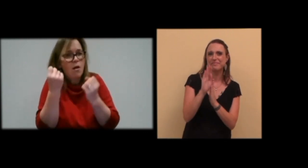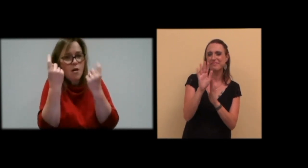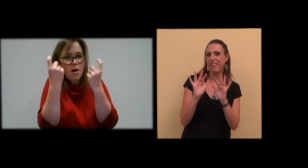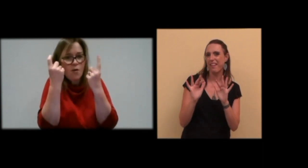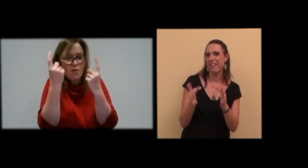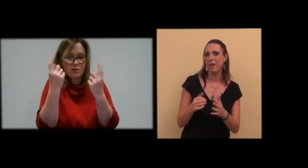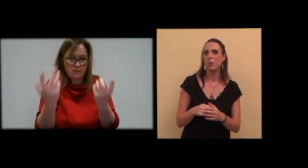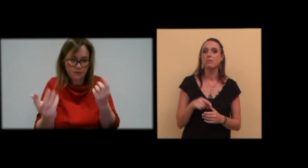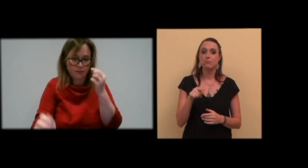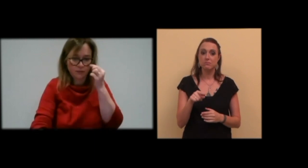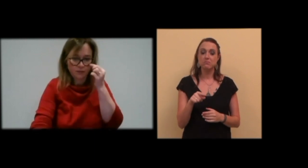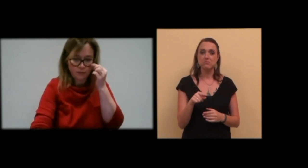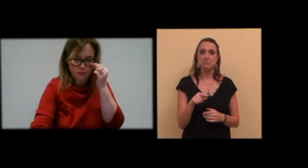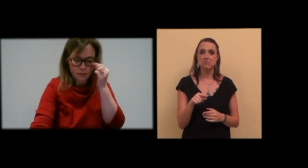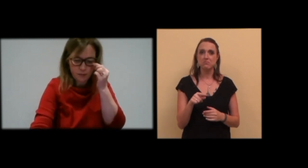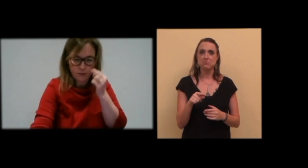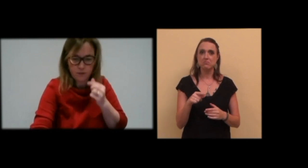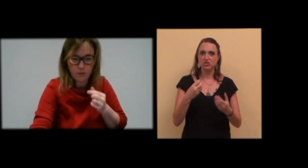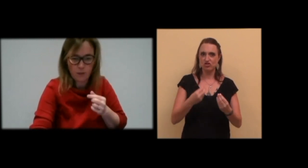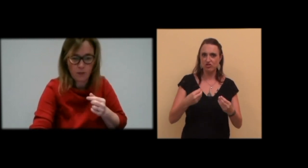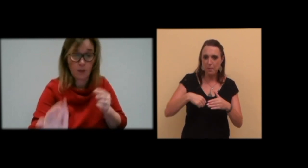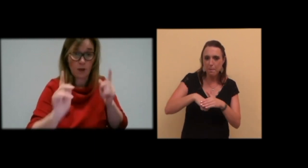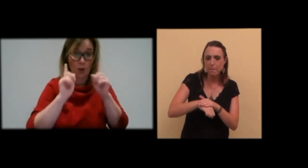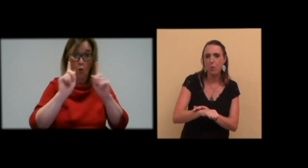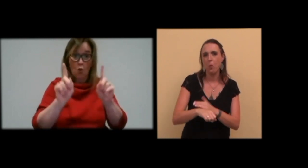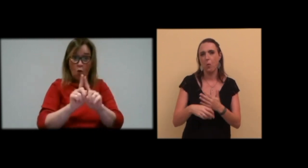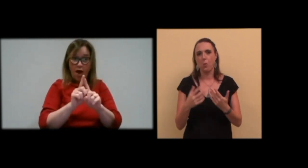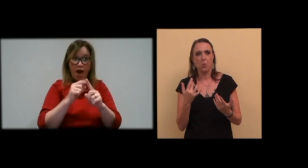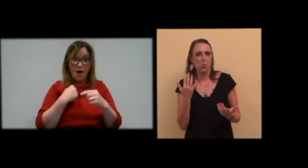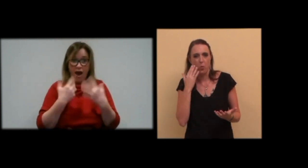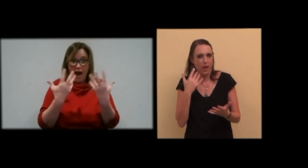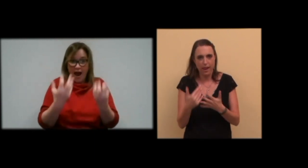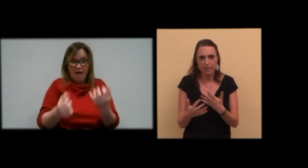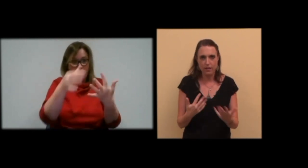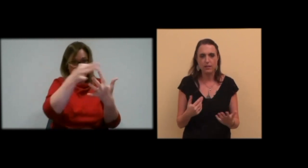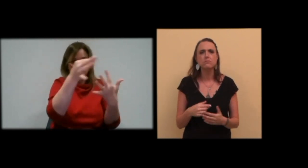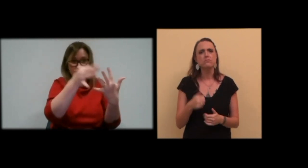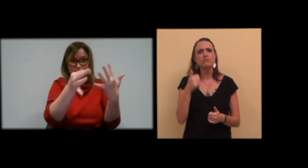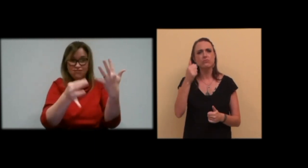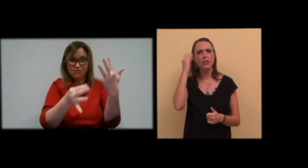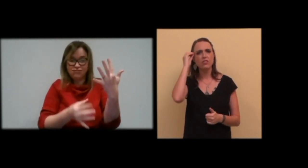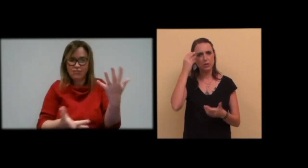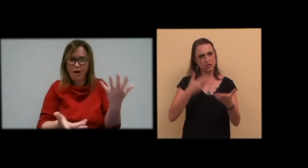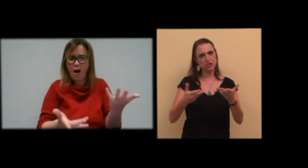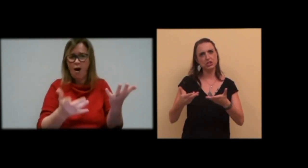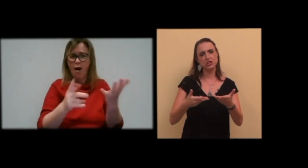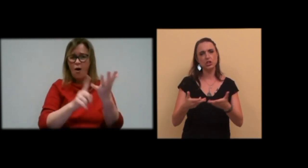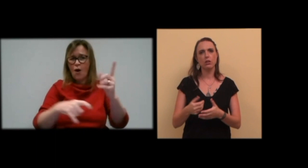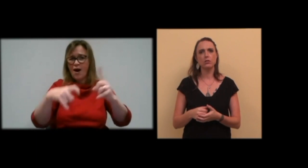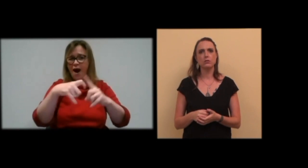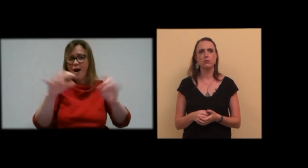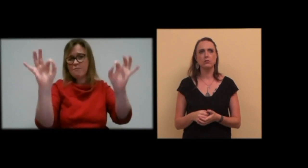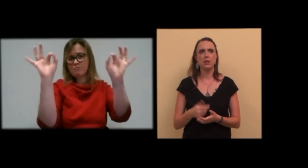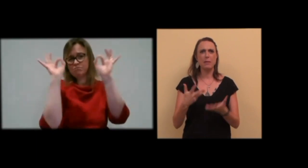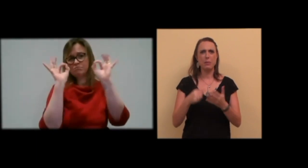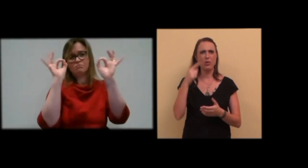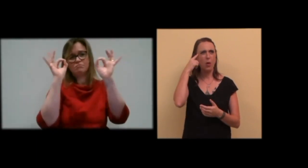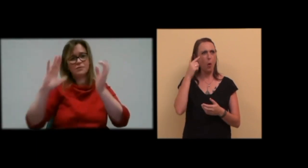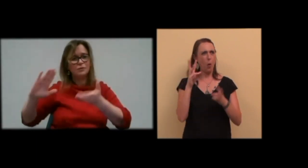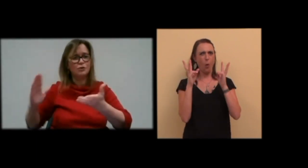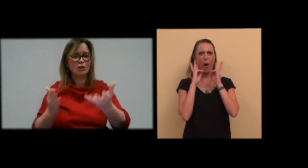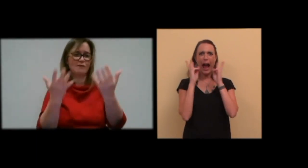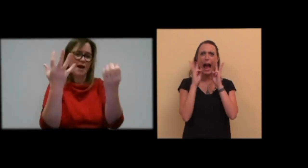how to improve their parenting skills as and when they become parents. So that is good that the information is being